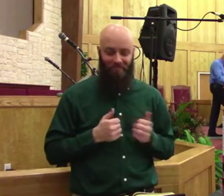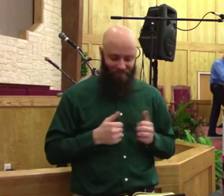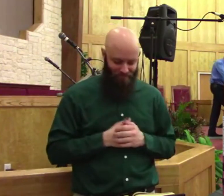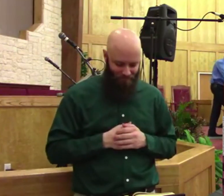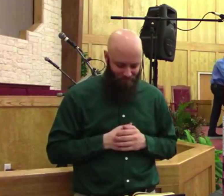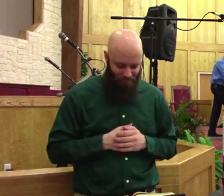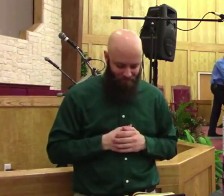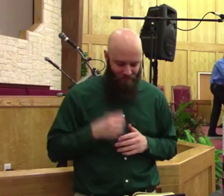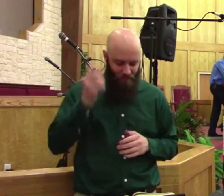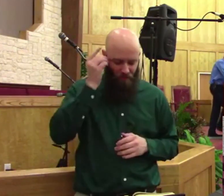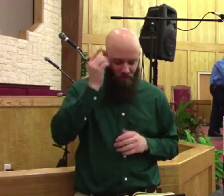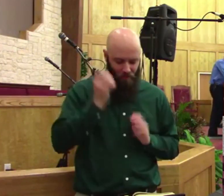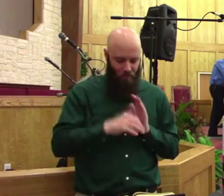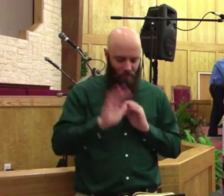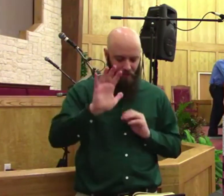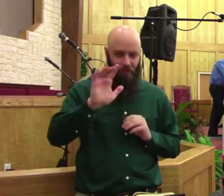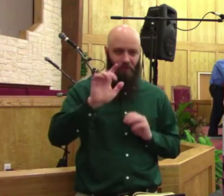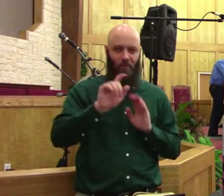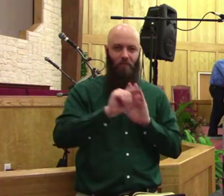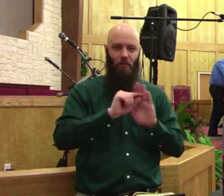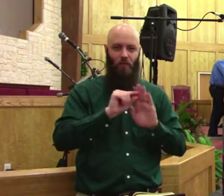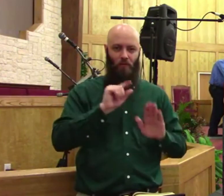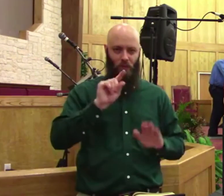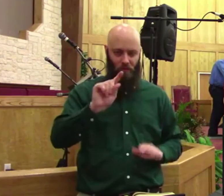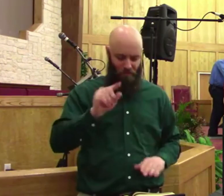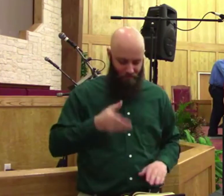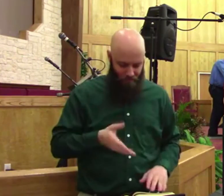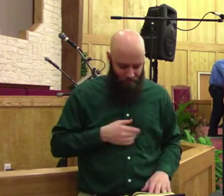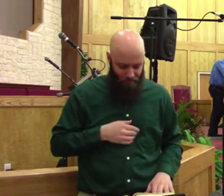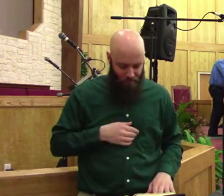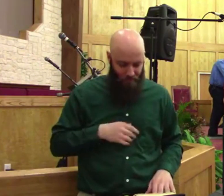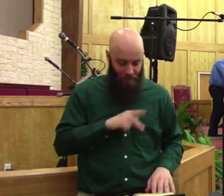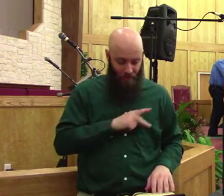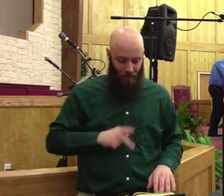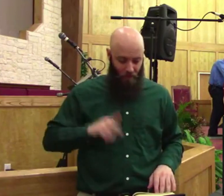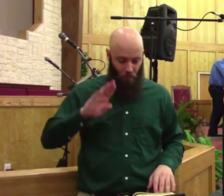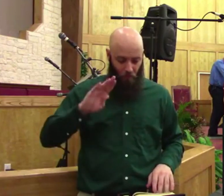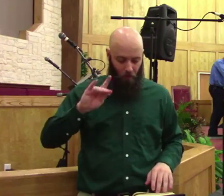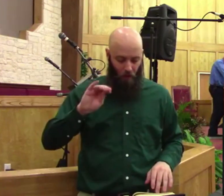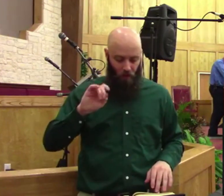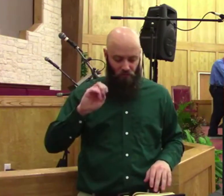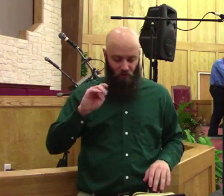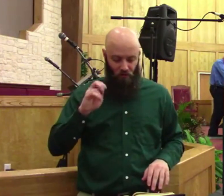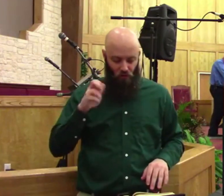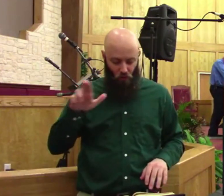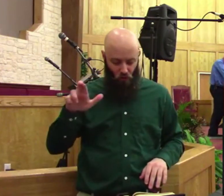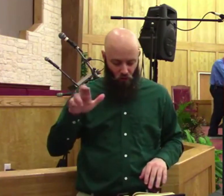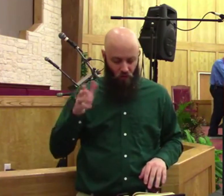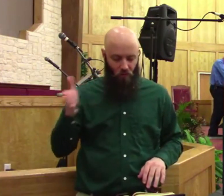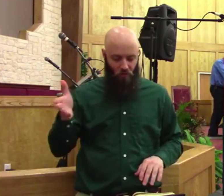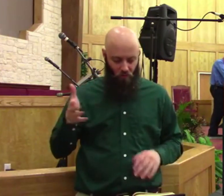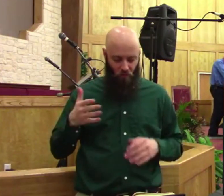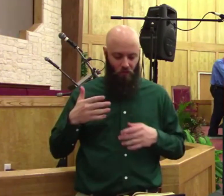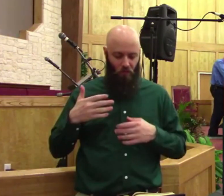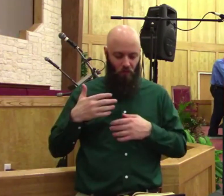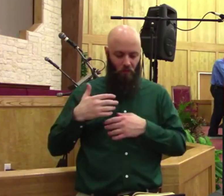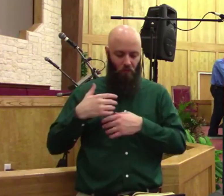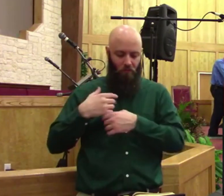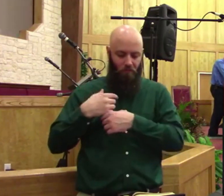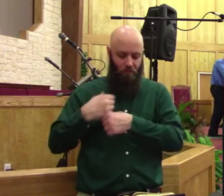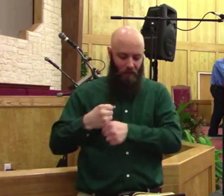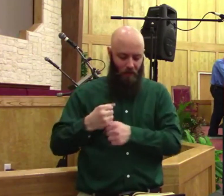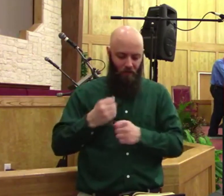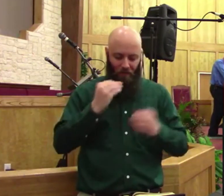Daniel chapter 5, verse 1. King Belshazzar made a great feast for 1,000 of his